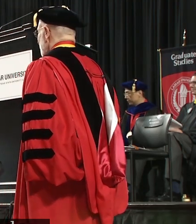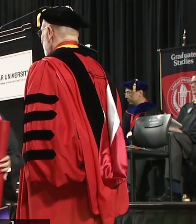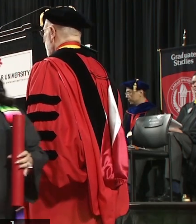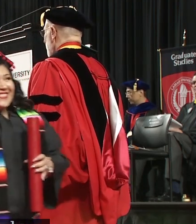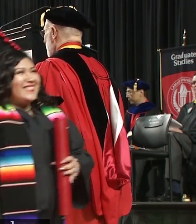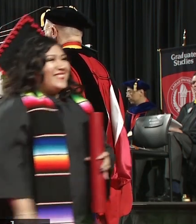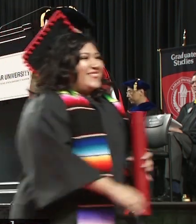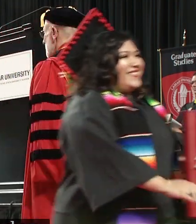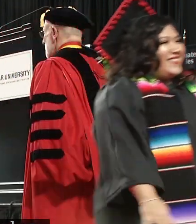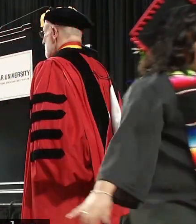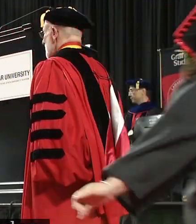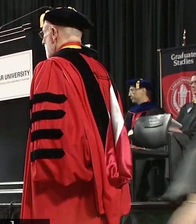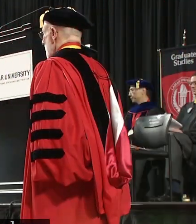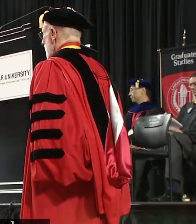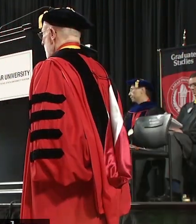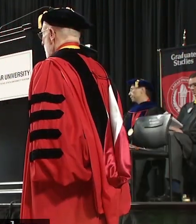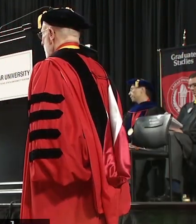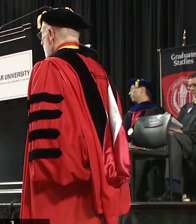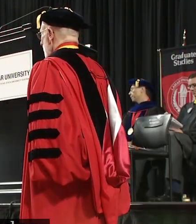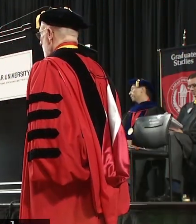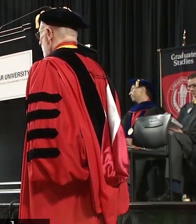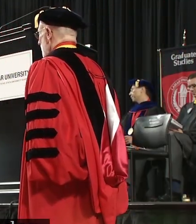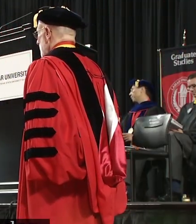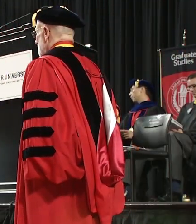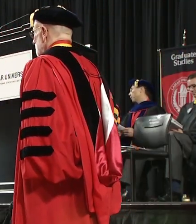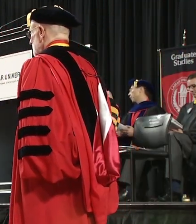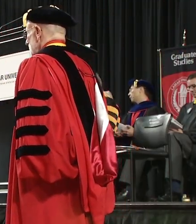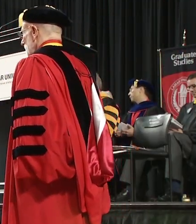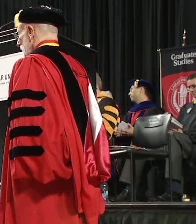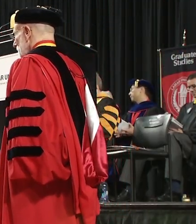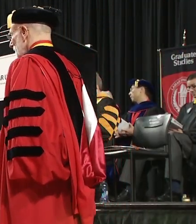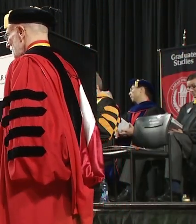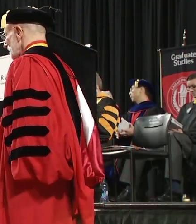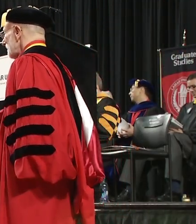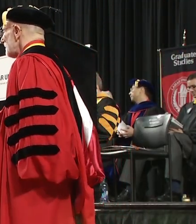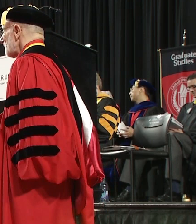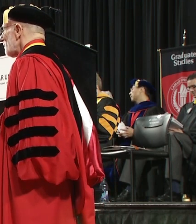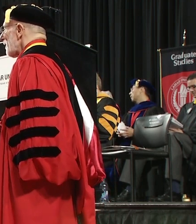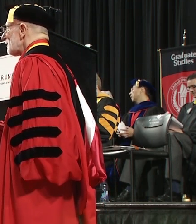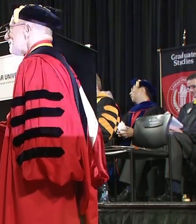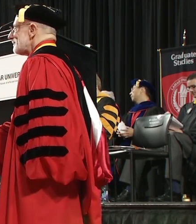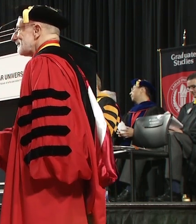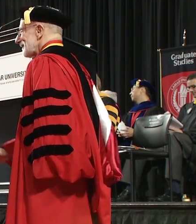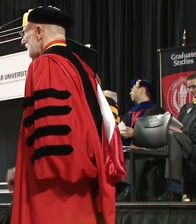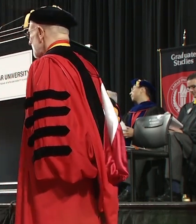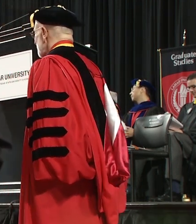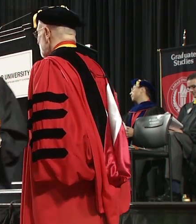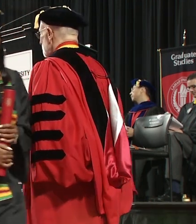Graduating magna cum laude, Audrey Helene Meisner.